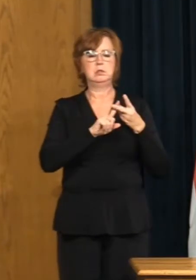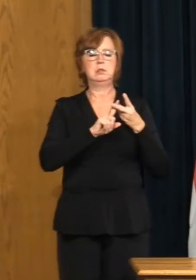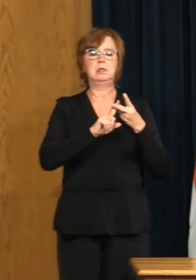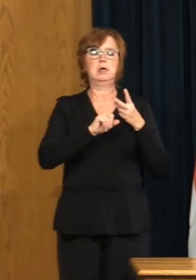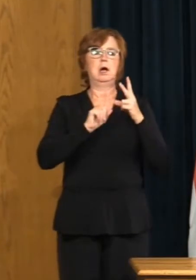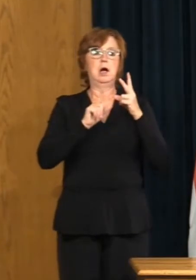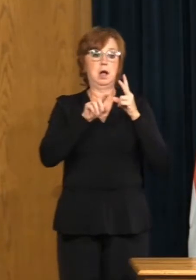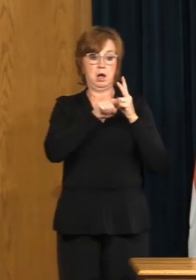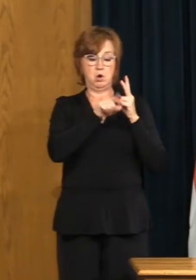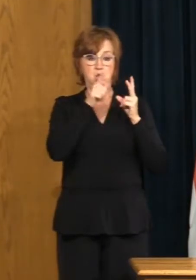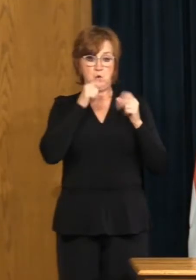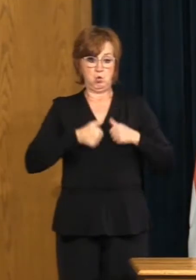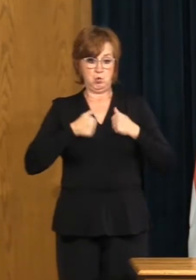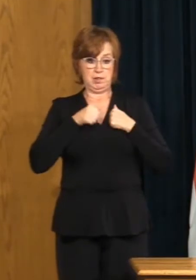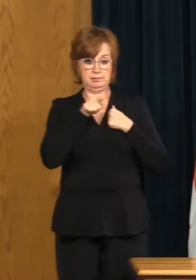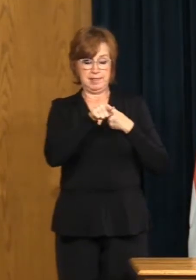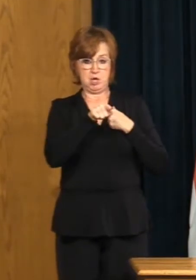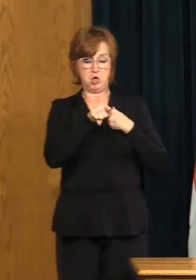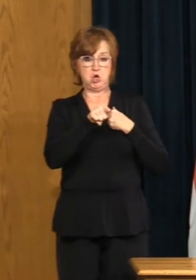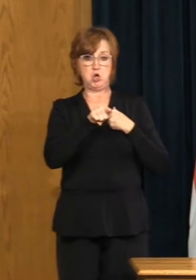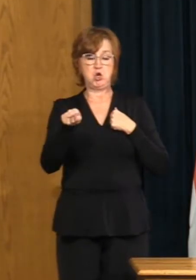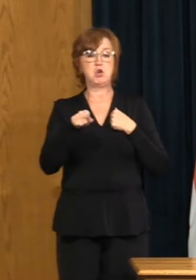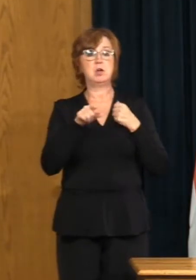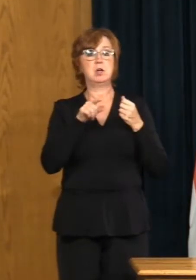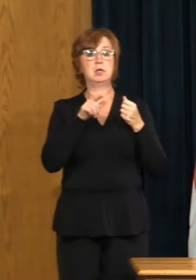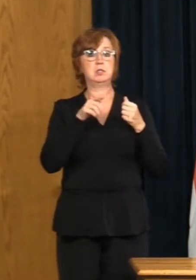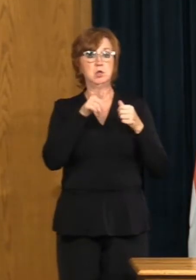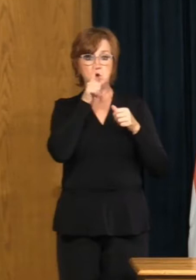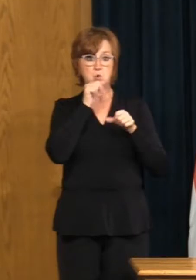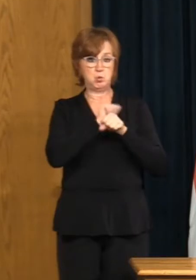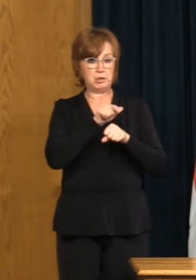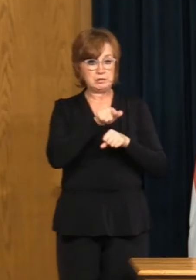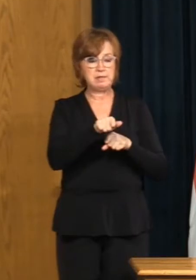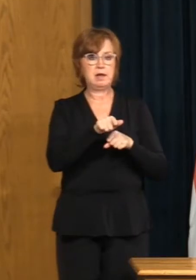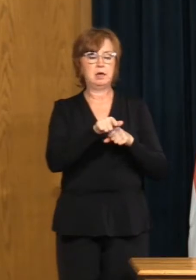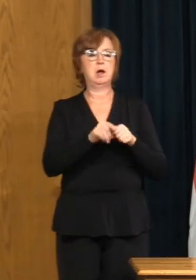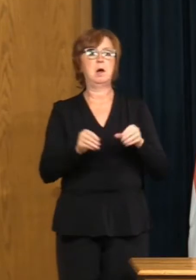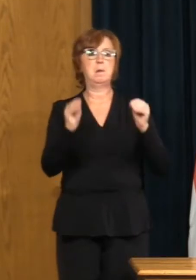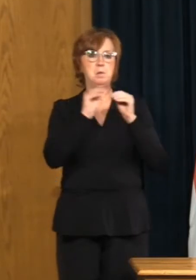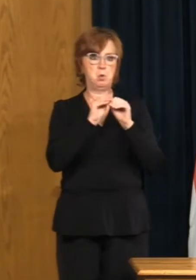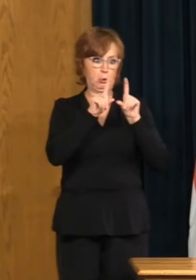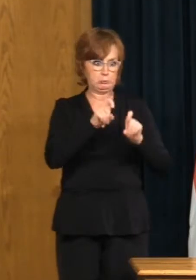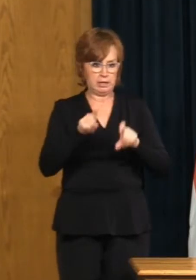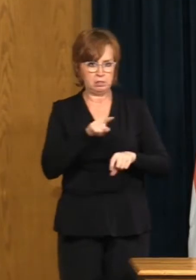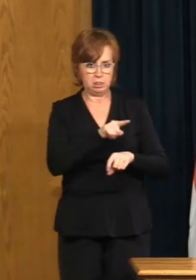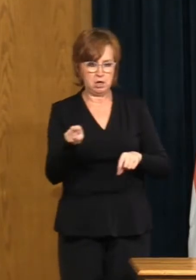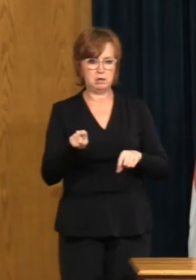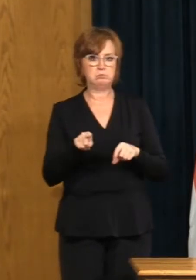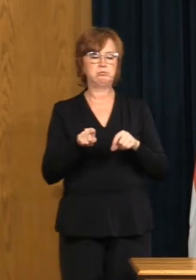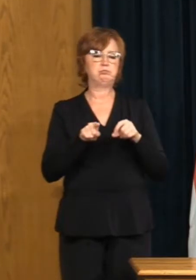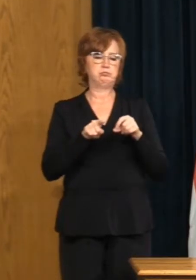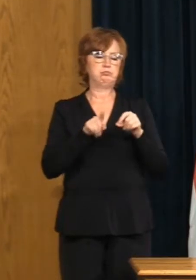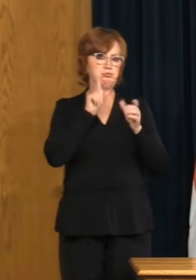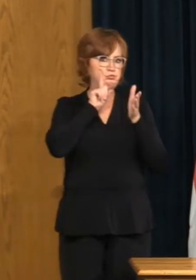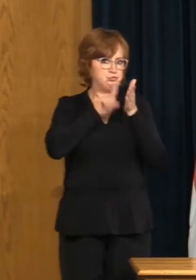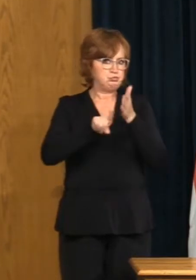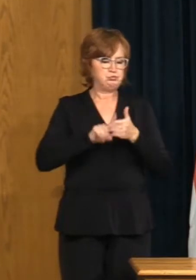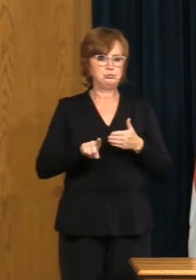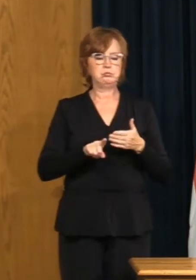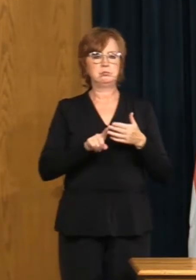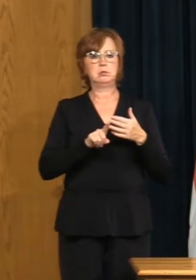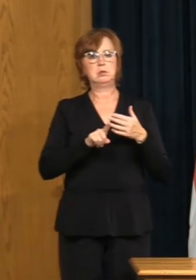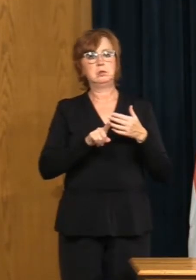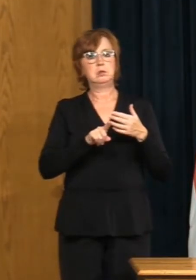residents inside the facility and staff on an ongoing basis to ensure that we're protecting everyone inside the facility, which includes wearing